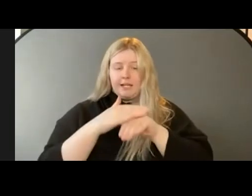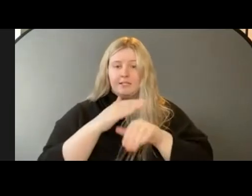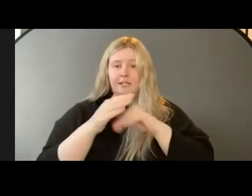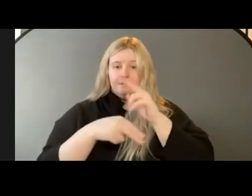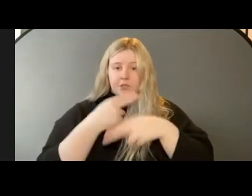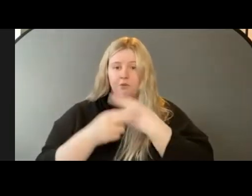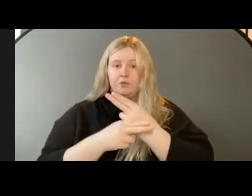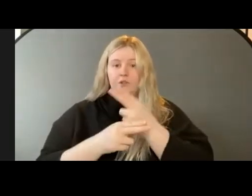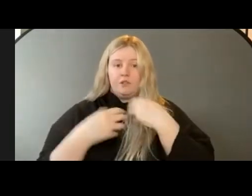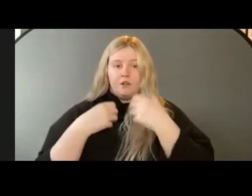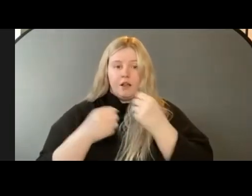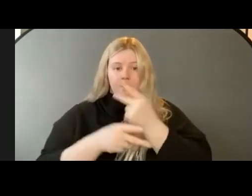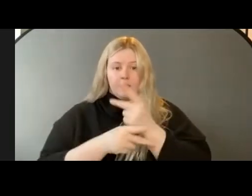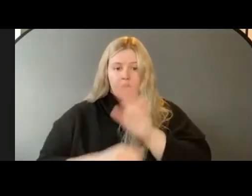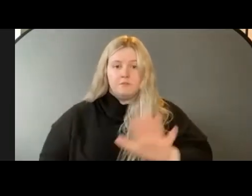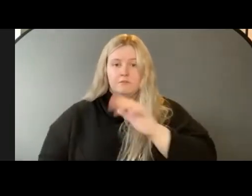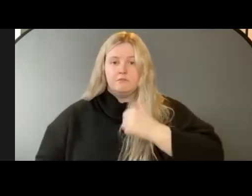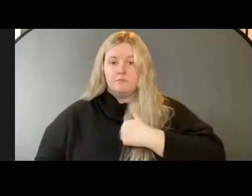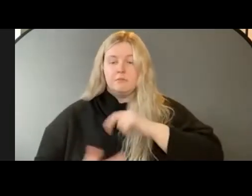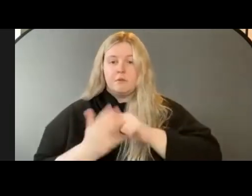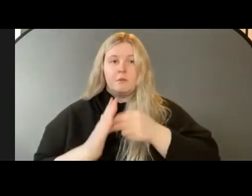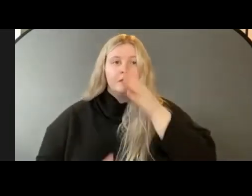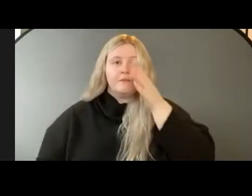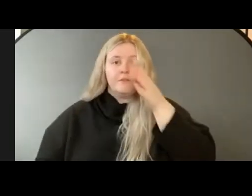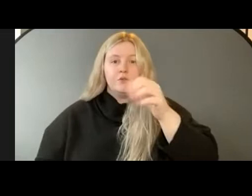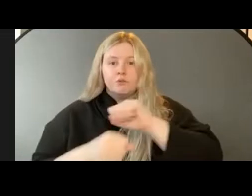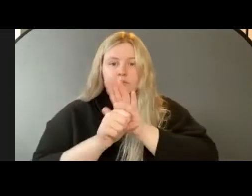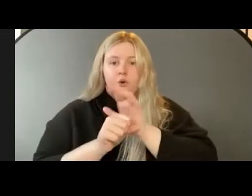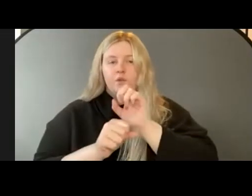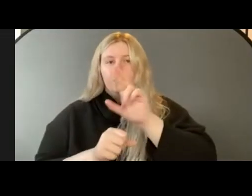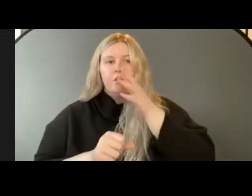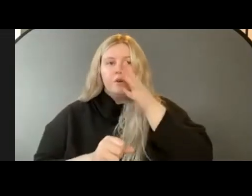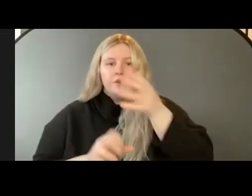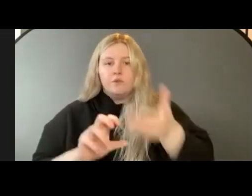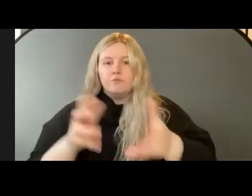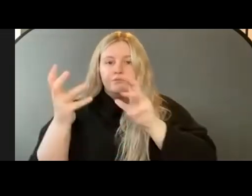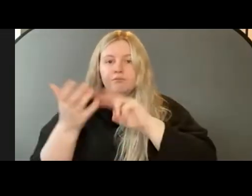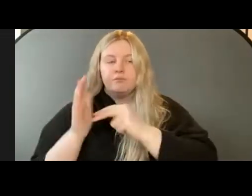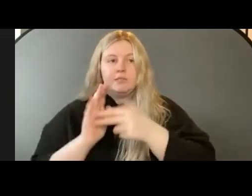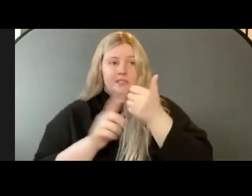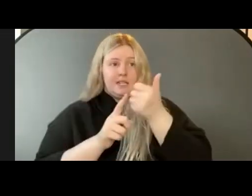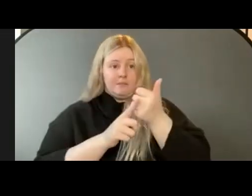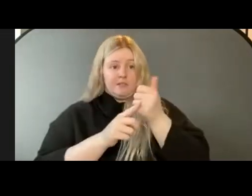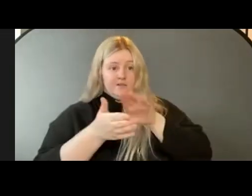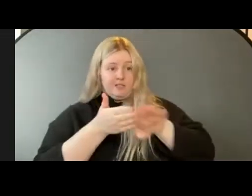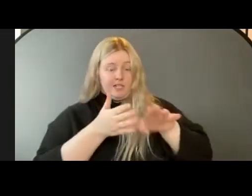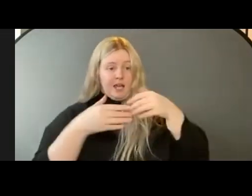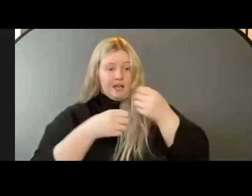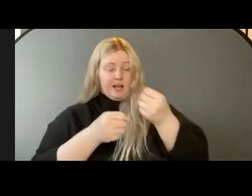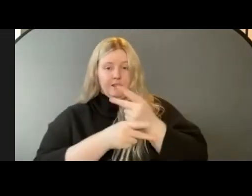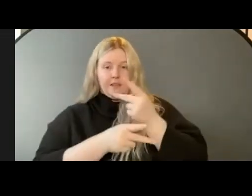In other words, in future pandemics, older persons would not be denied access to health care or any form of care based on their